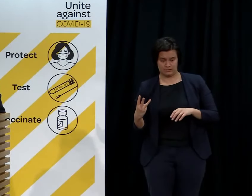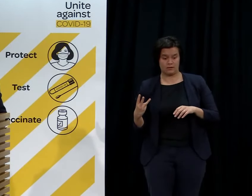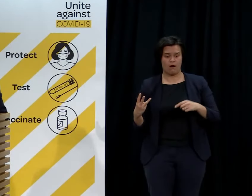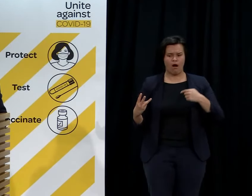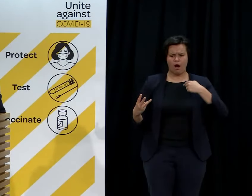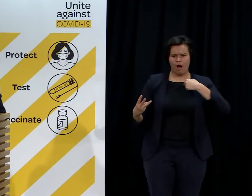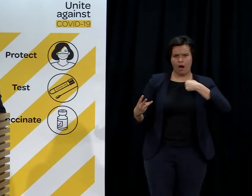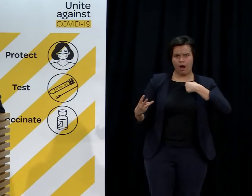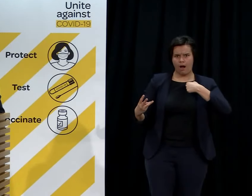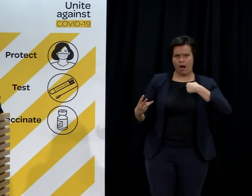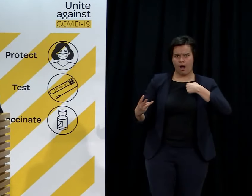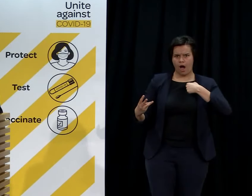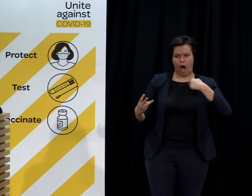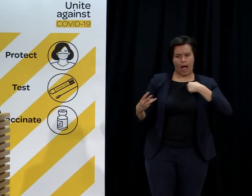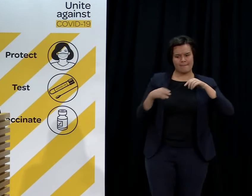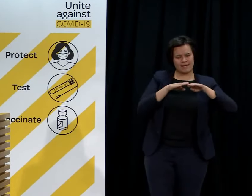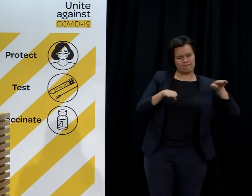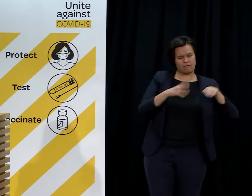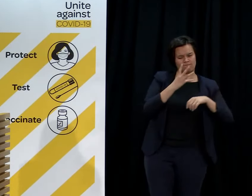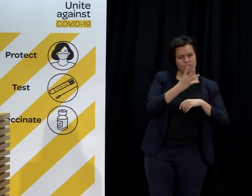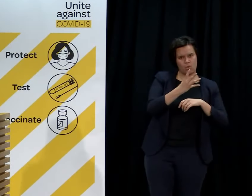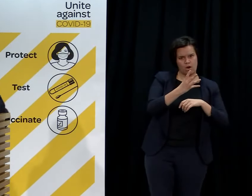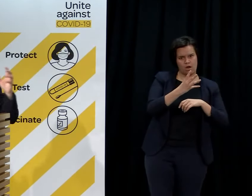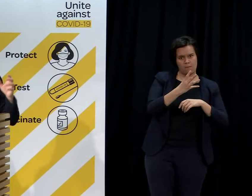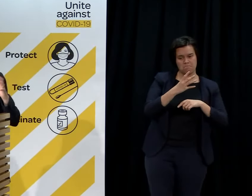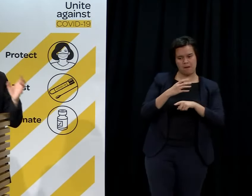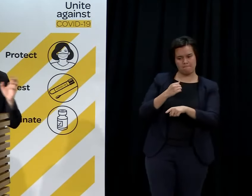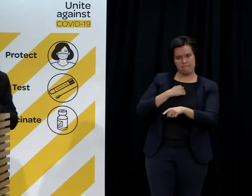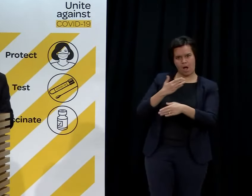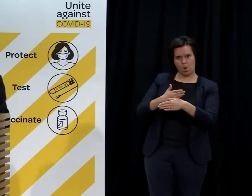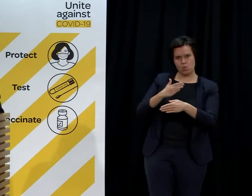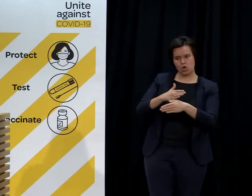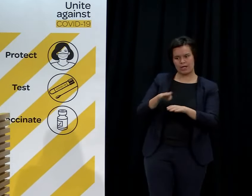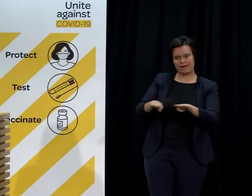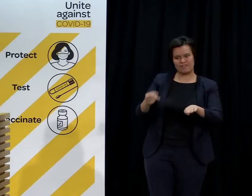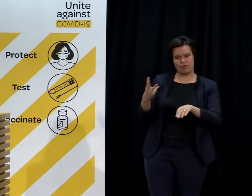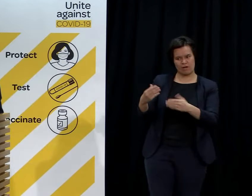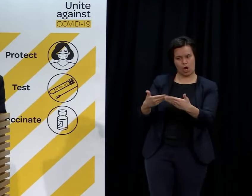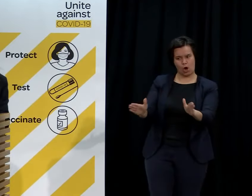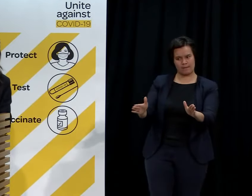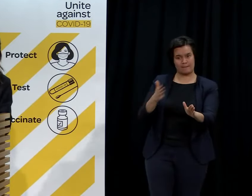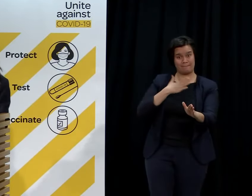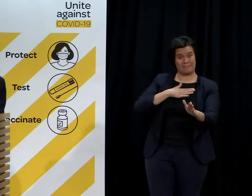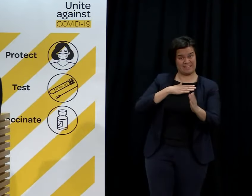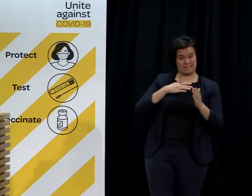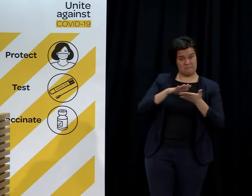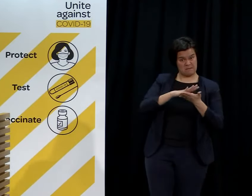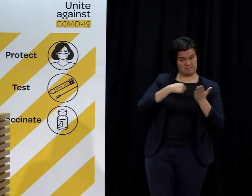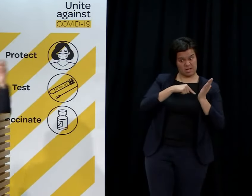site. So it's only essential workers who are able to continue that movement.